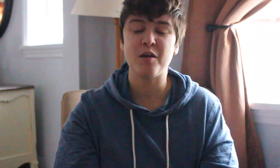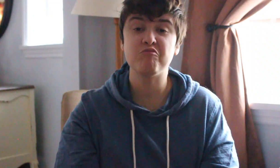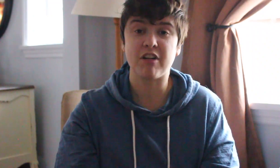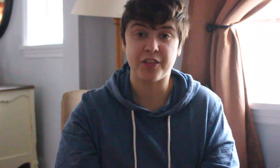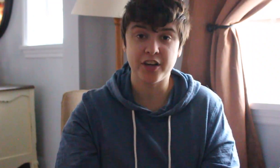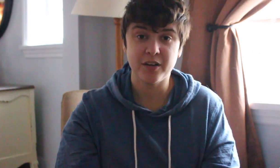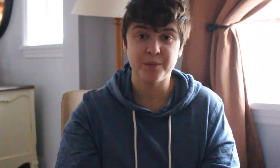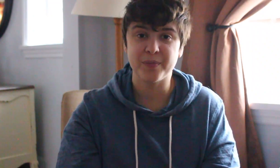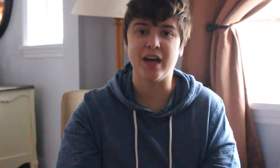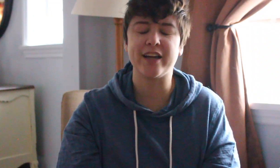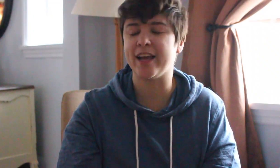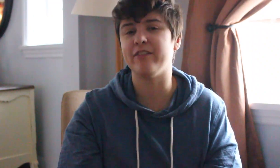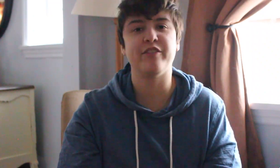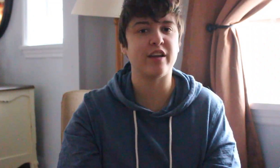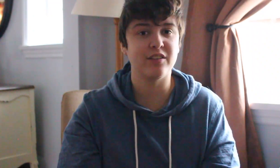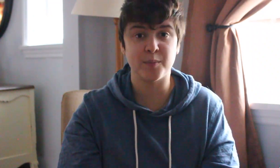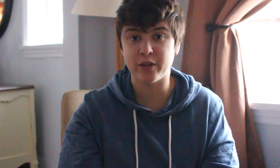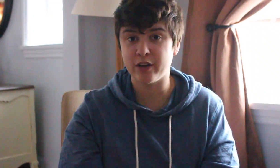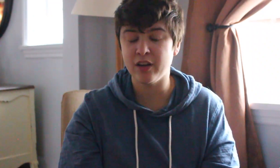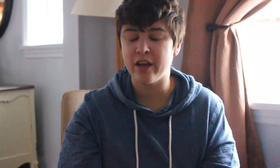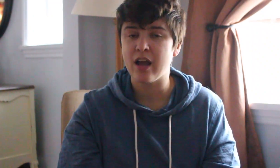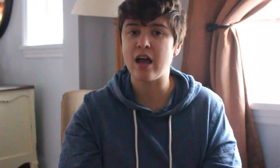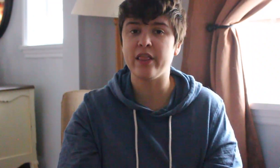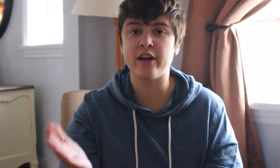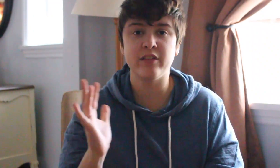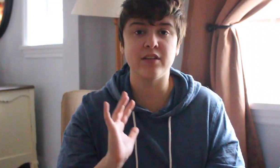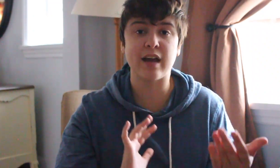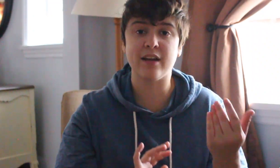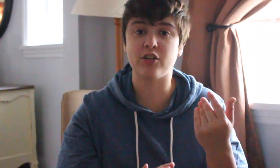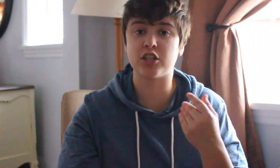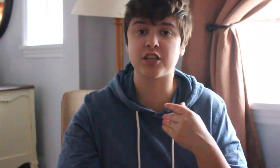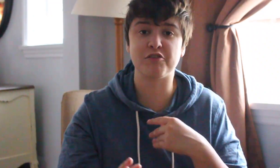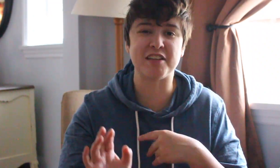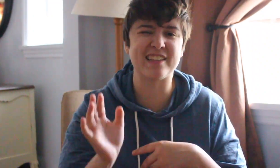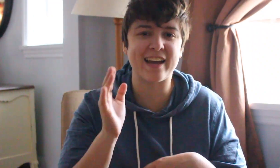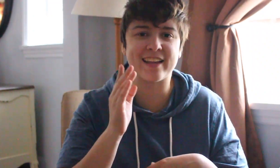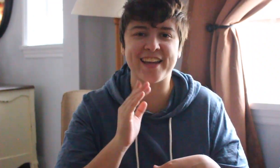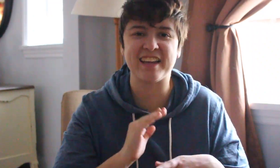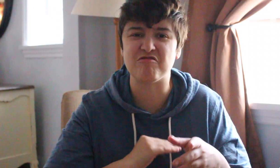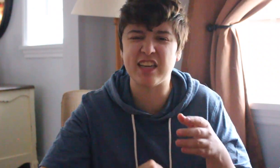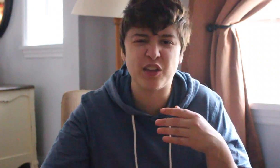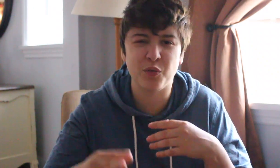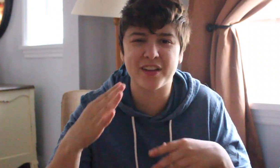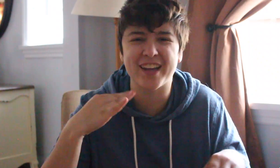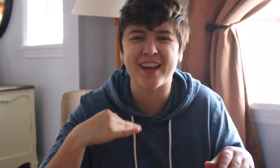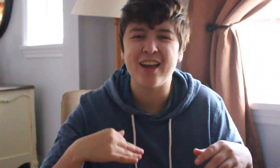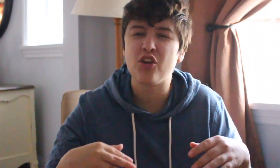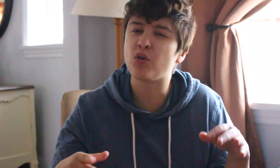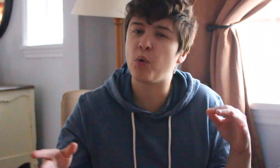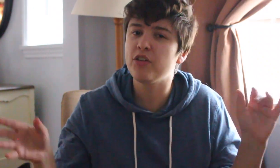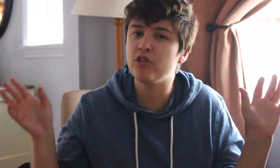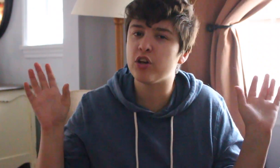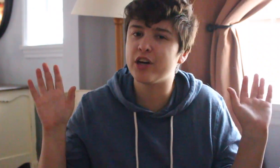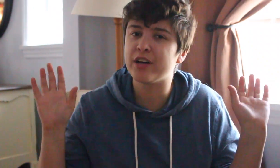Brother. Again very similar. A lot of these signs are just recycling and reusing. So once you learn